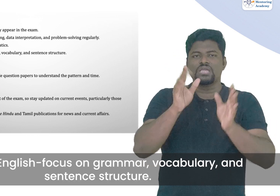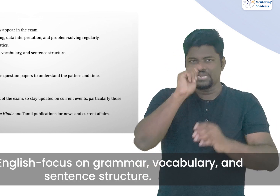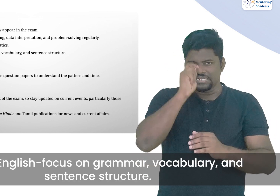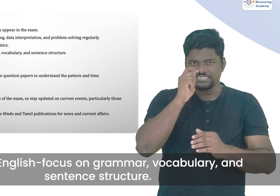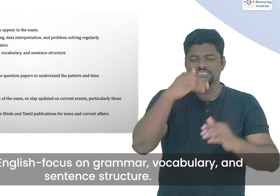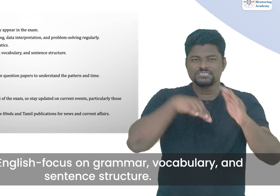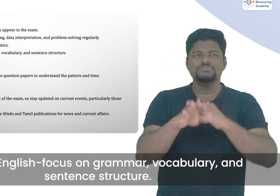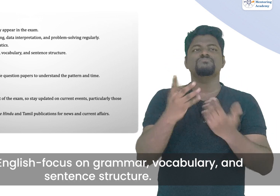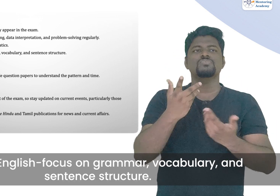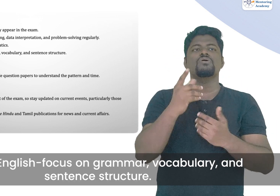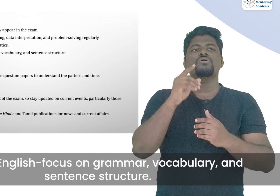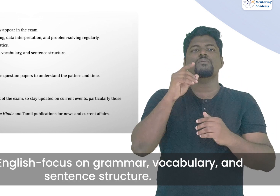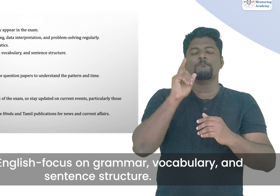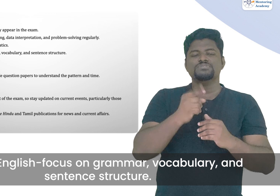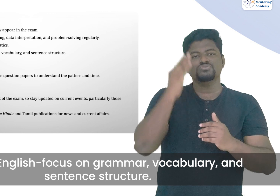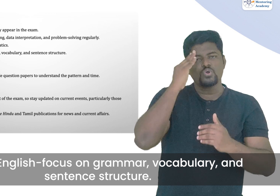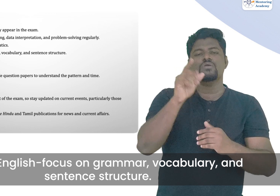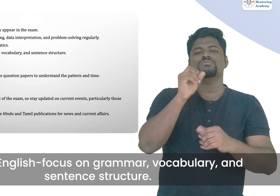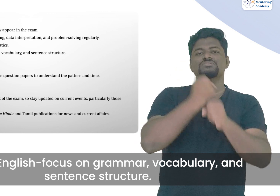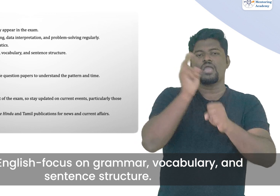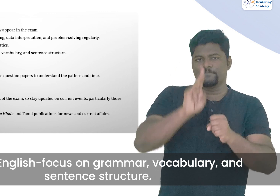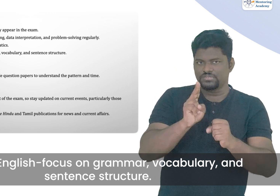General English focus on grammar, vocabulary, and sentence structure.